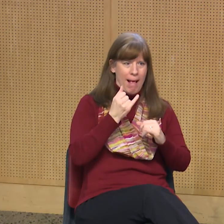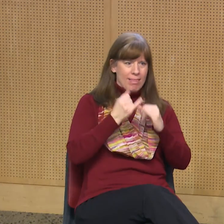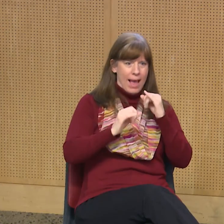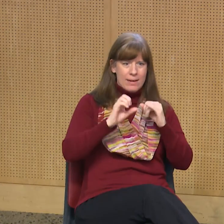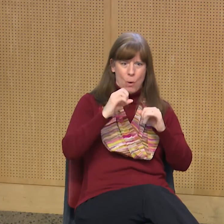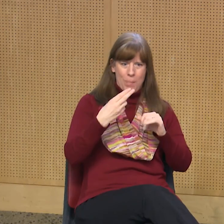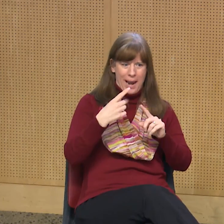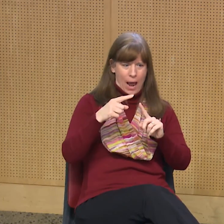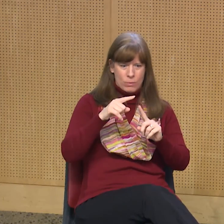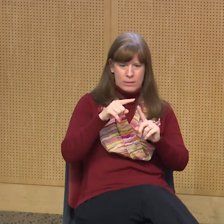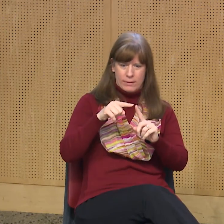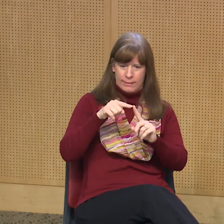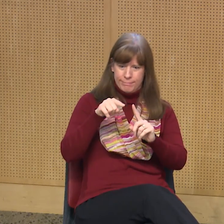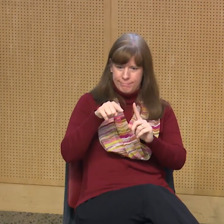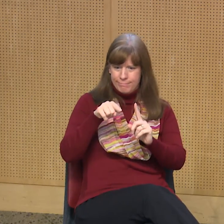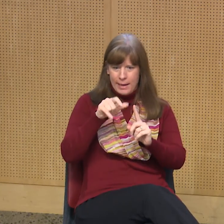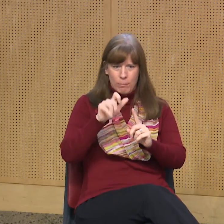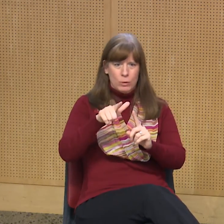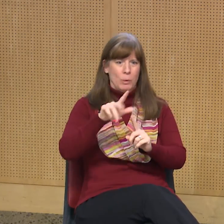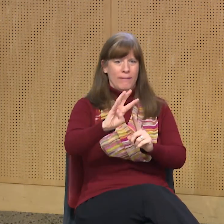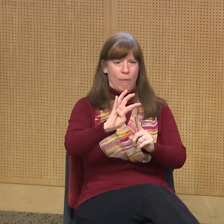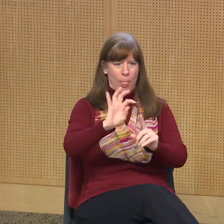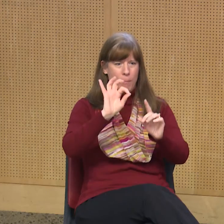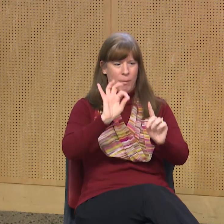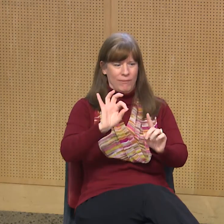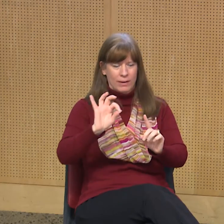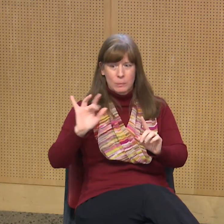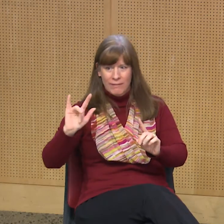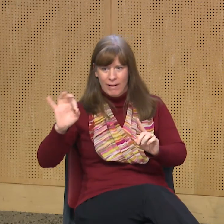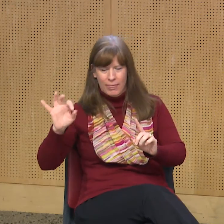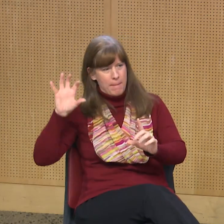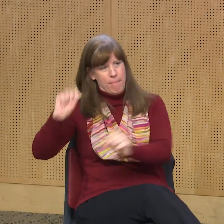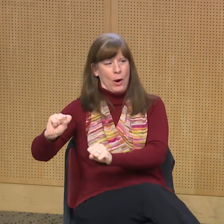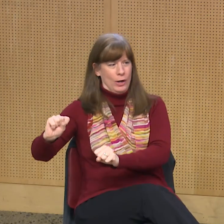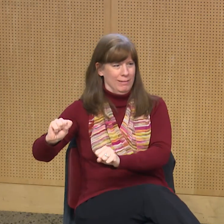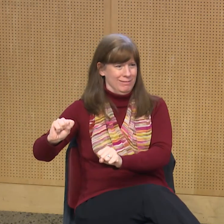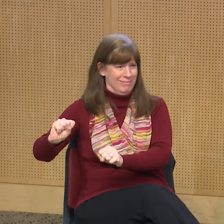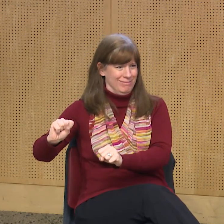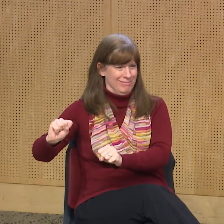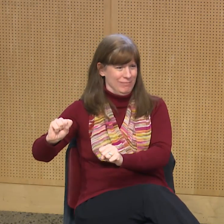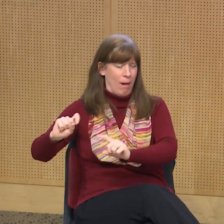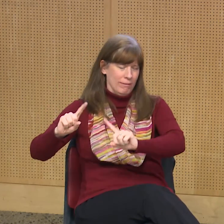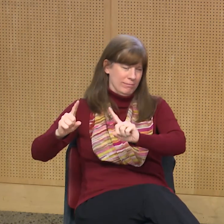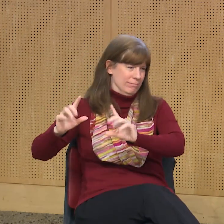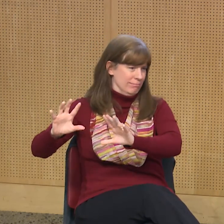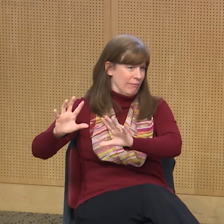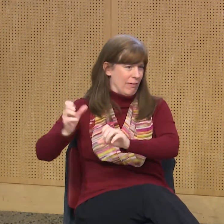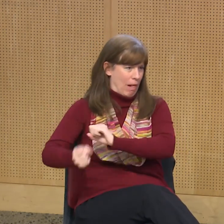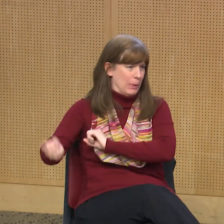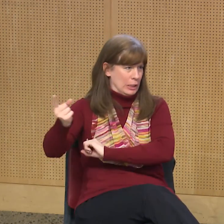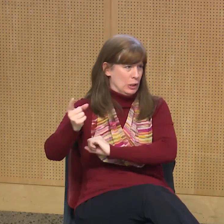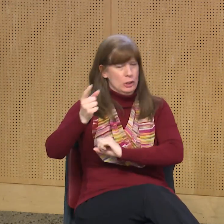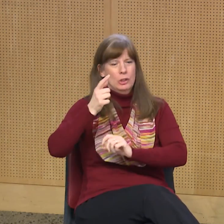So my last open house will be July 4th, April 24th. I can book it for next